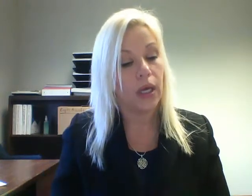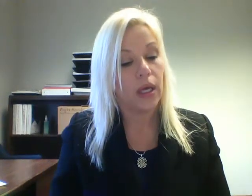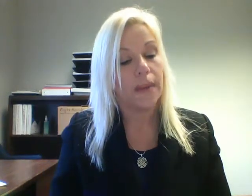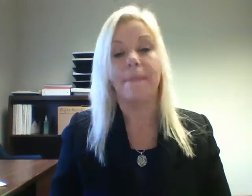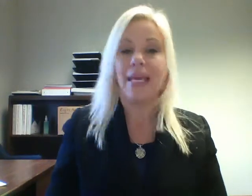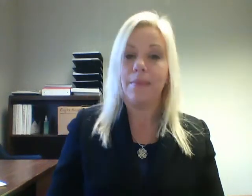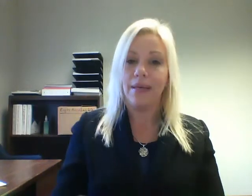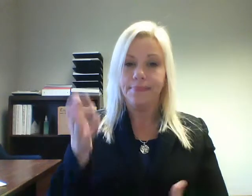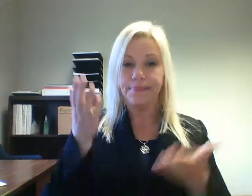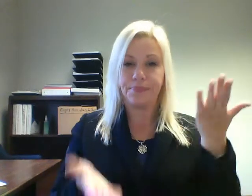Maybe.